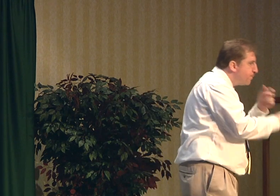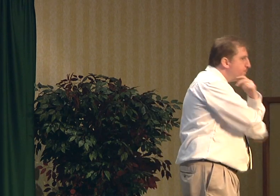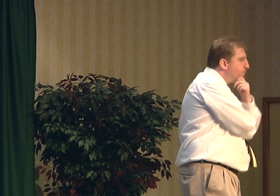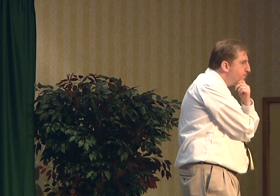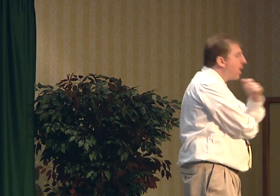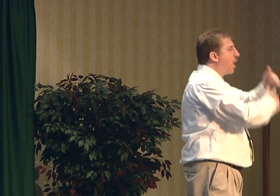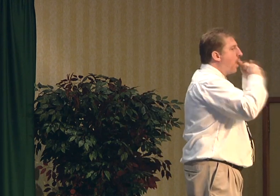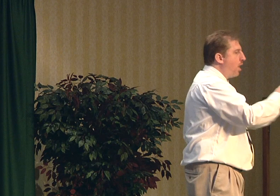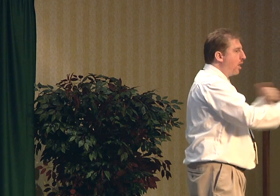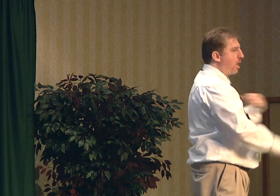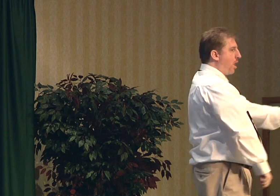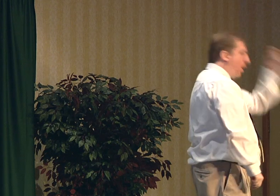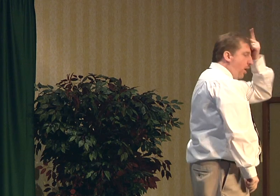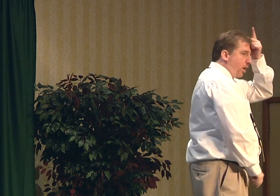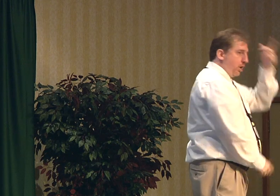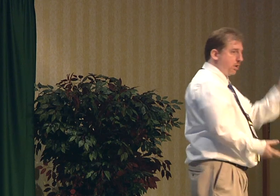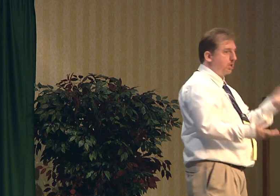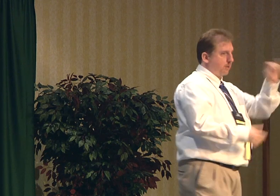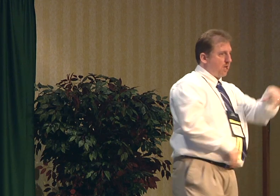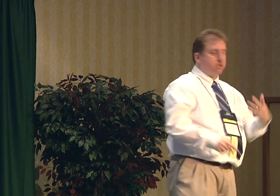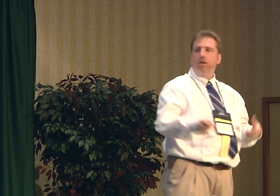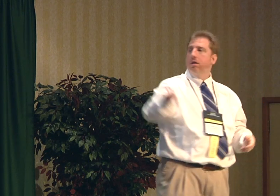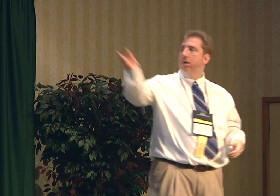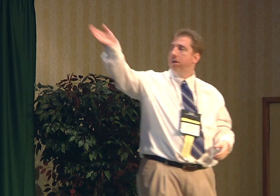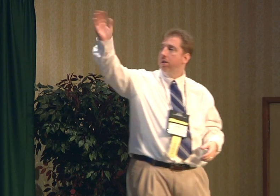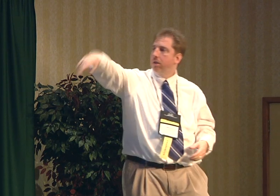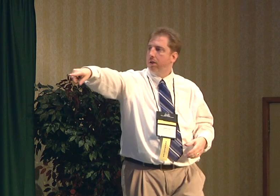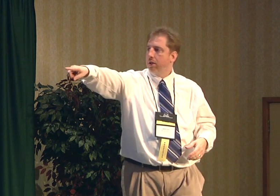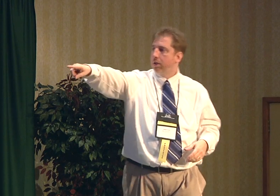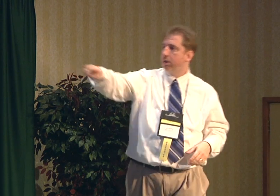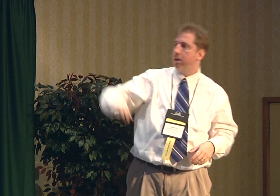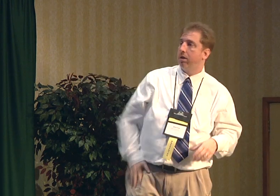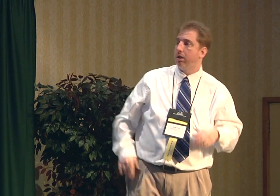CD and they could watch that information and have a better understanding about that medication.